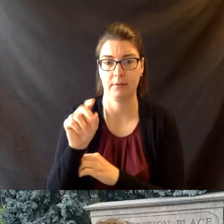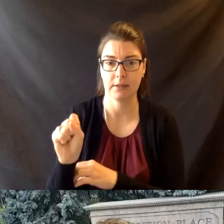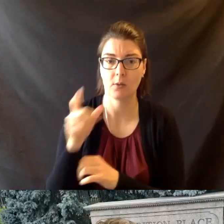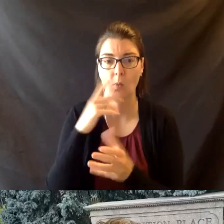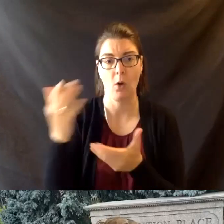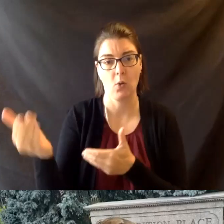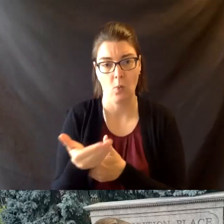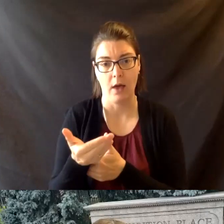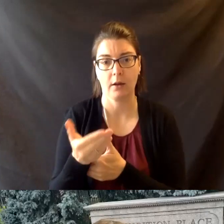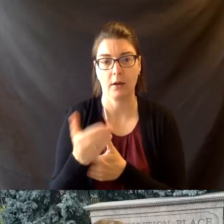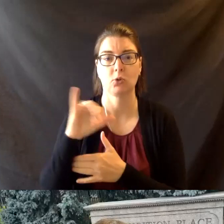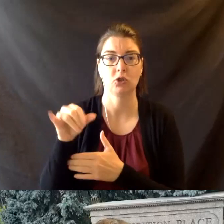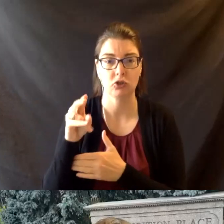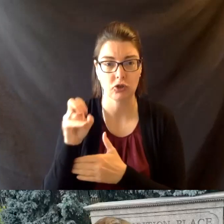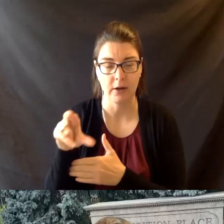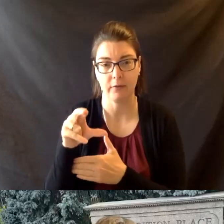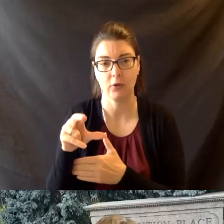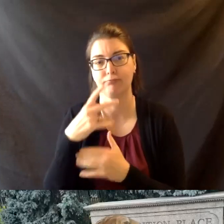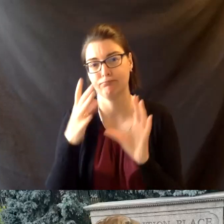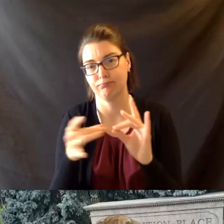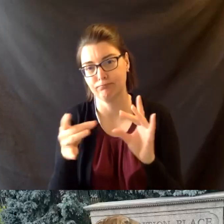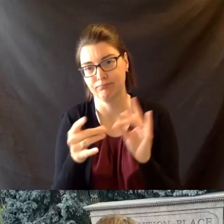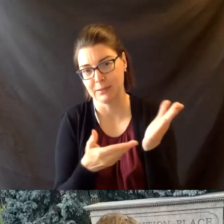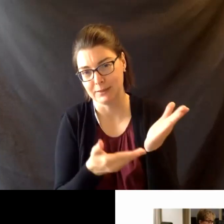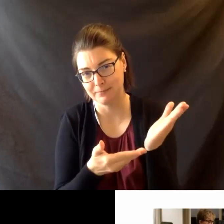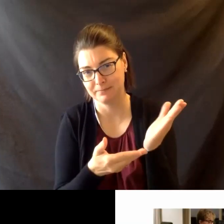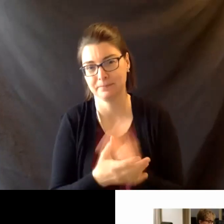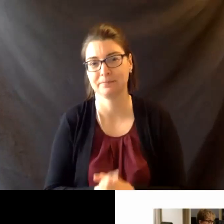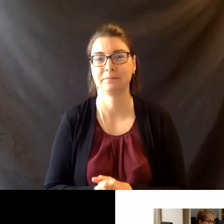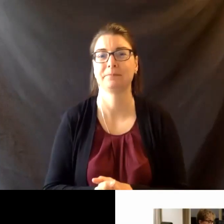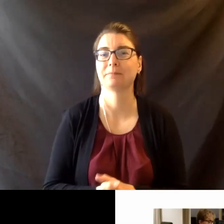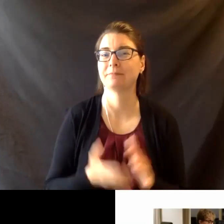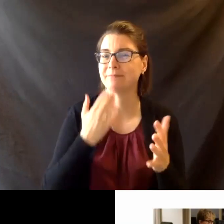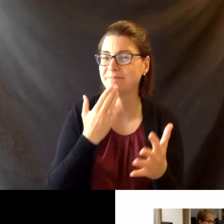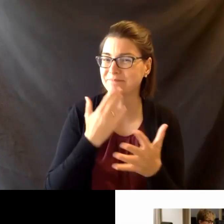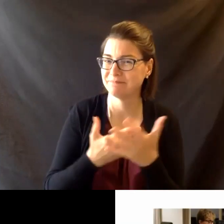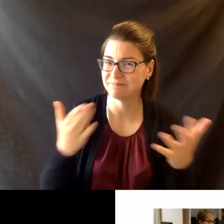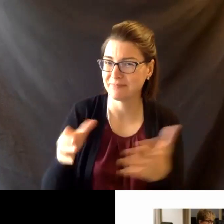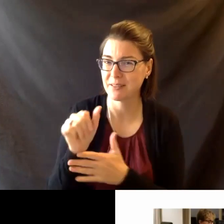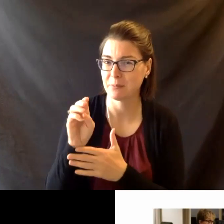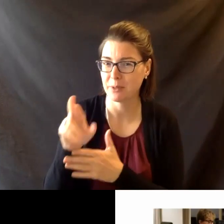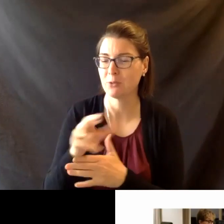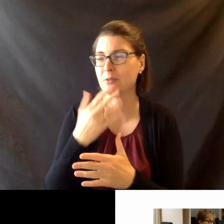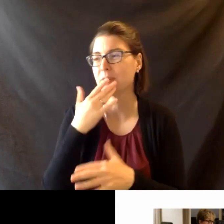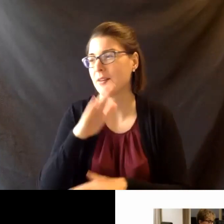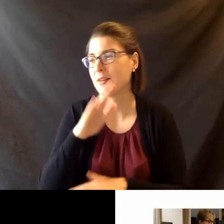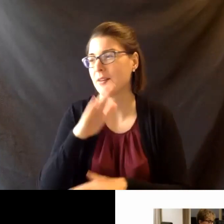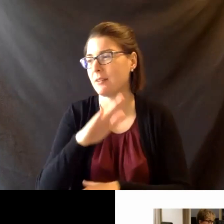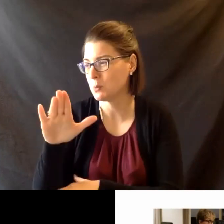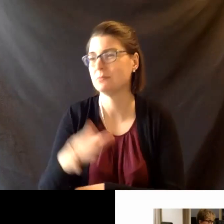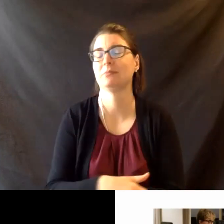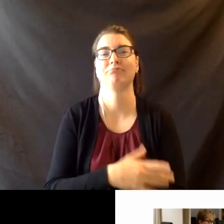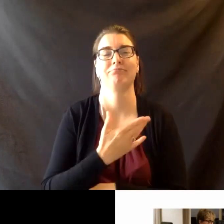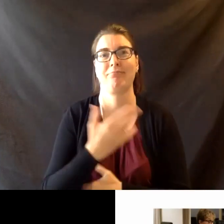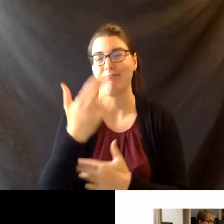E stage to say a few words. Thank you so much, Amir. Good afternoon, everyone. It's an honor to be receiving